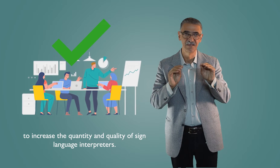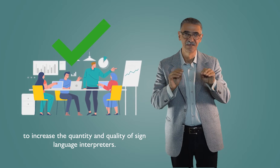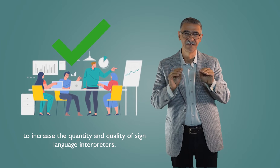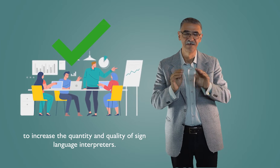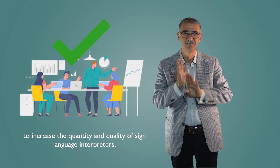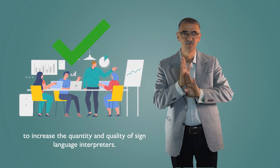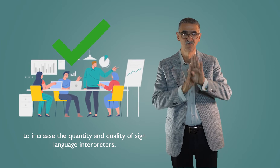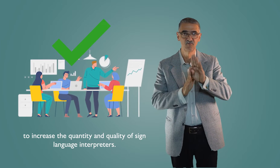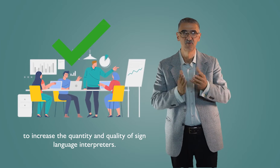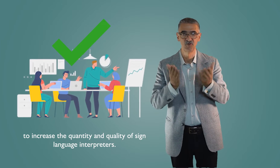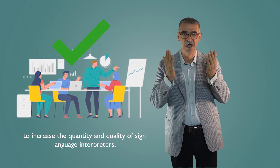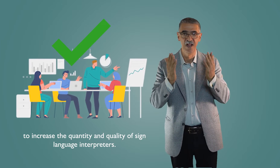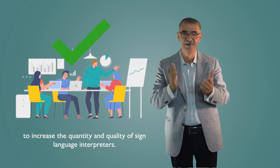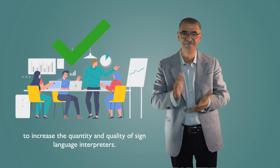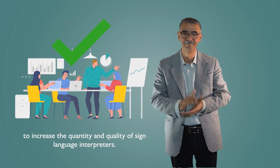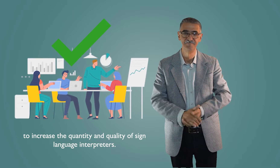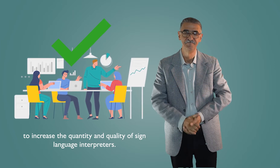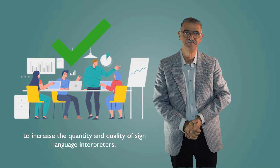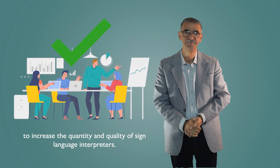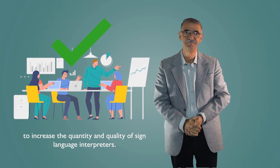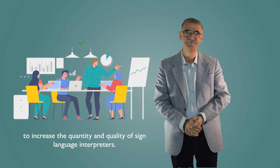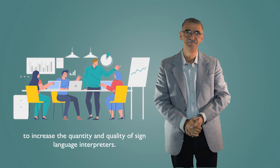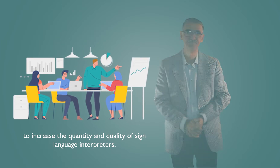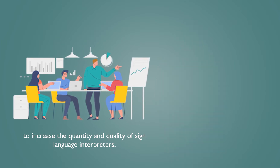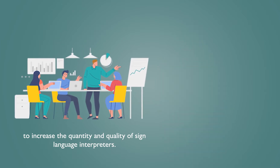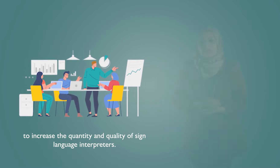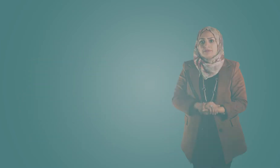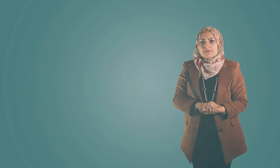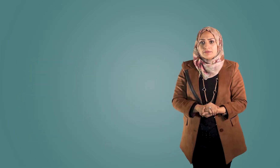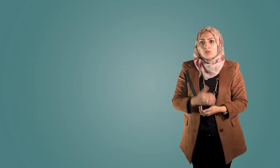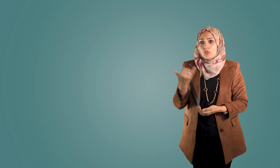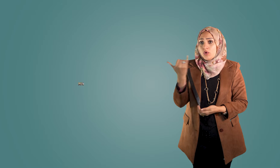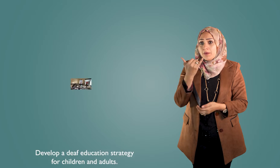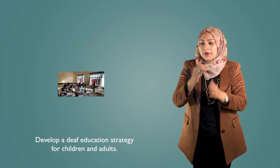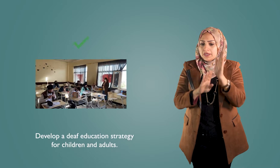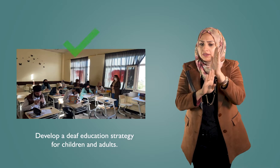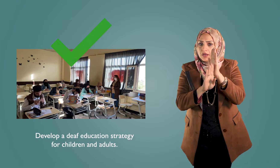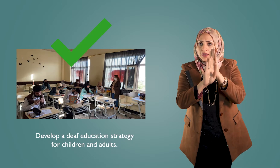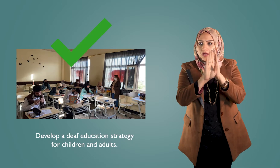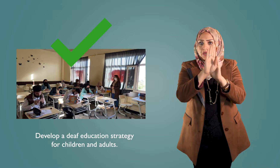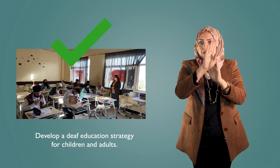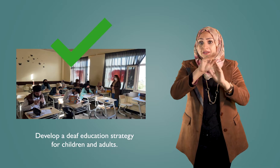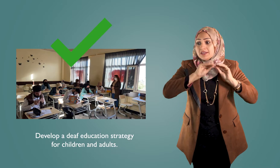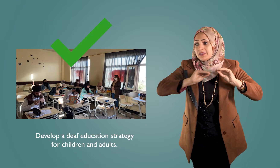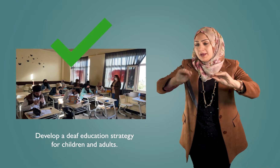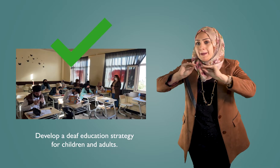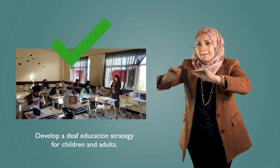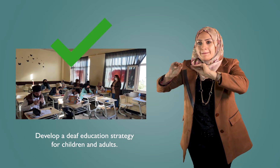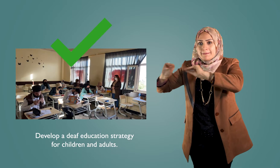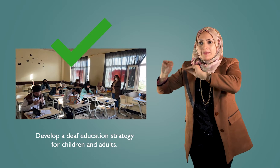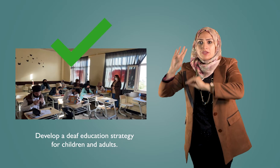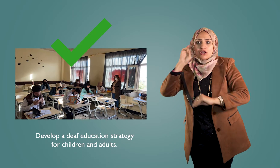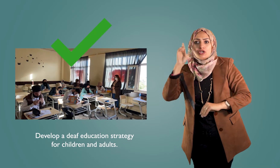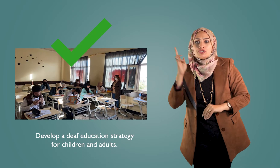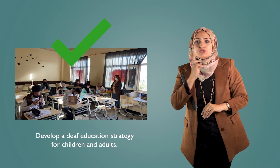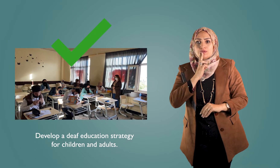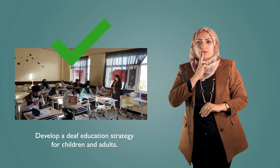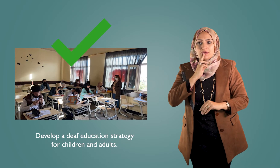and quality of sign language interpreters. Develop a deaf education strategy for children and